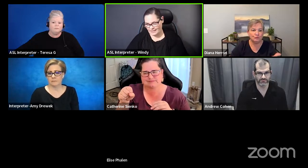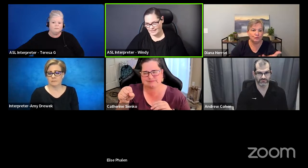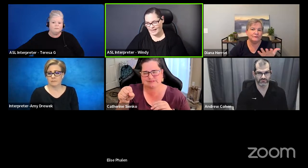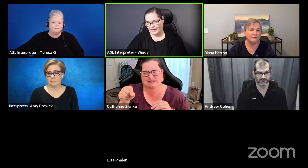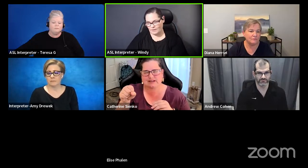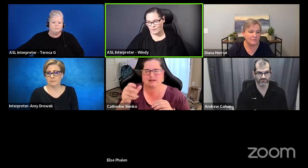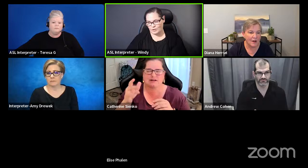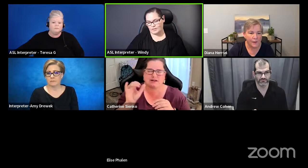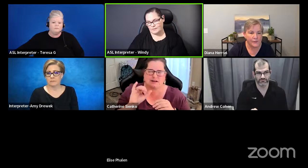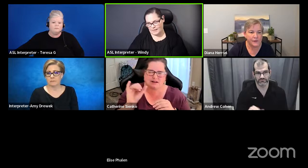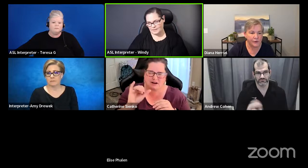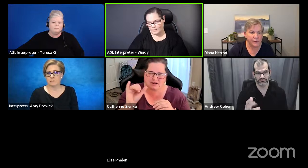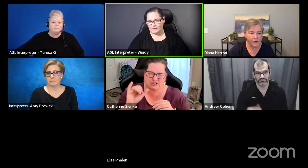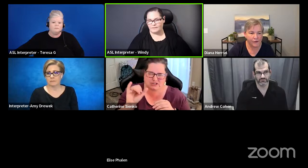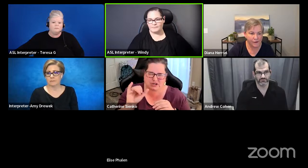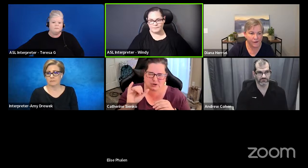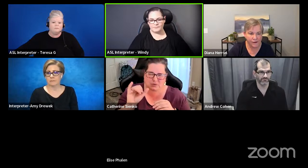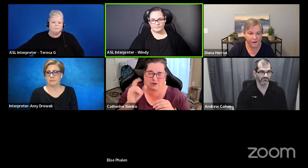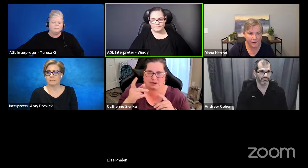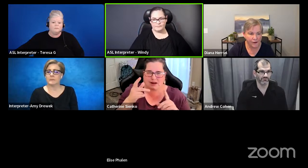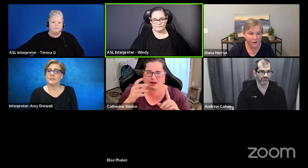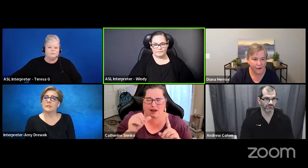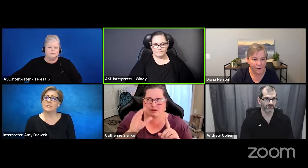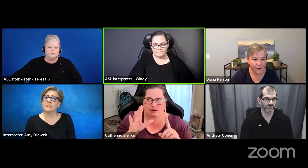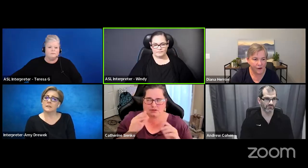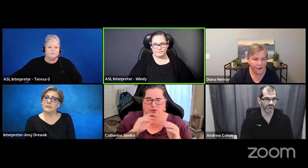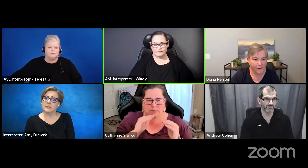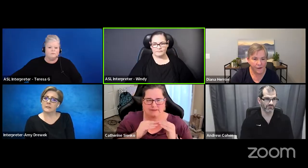I already did have a motion to make as well.